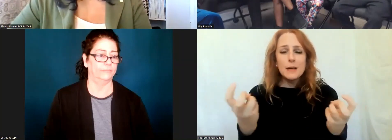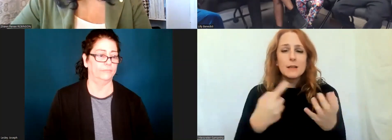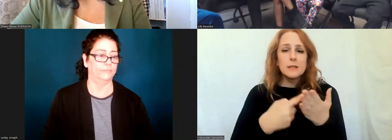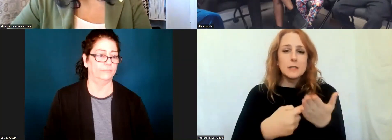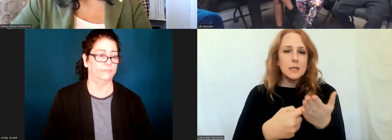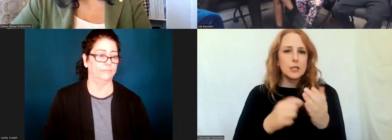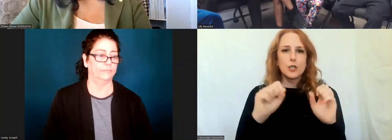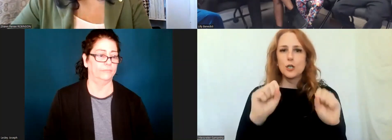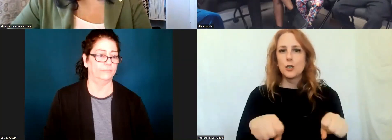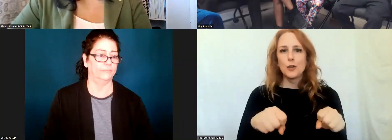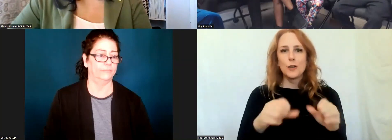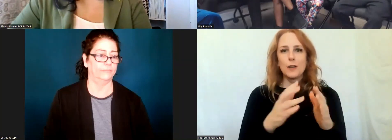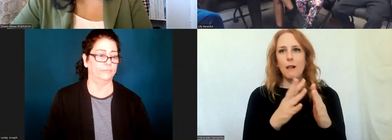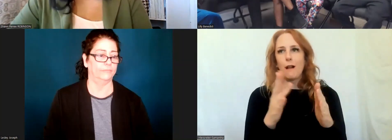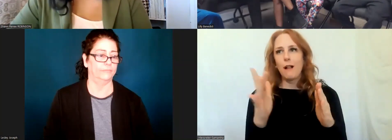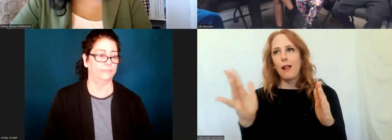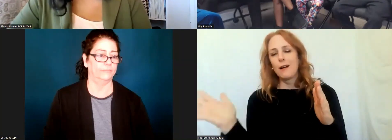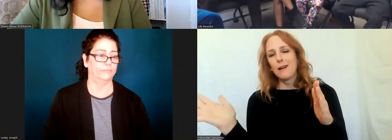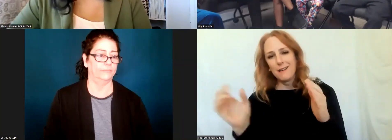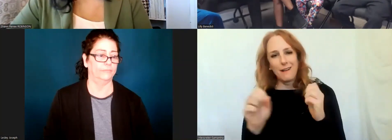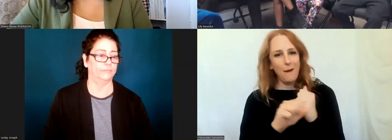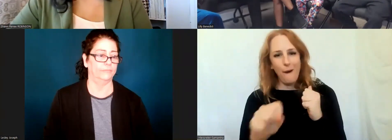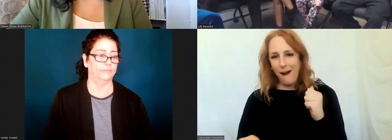and on. I would like another hour.